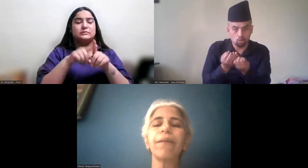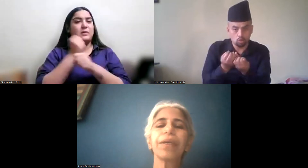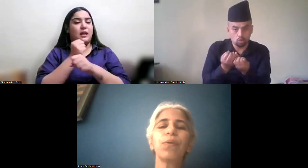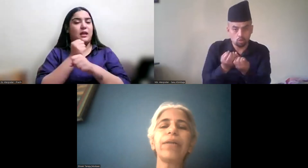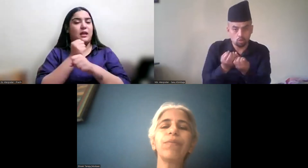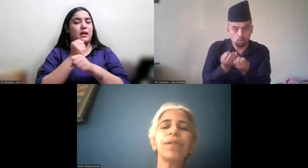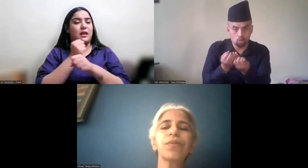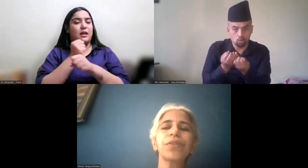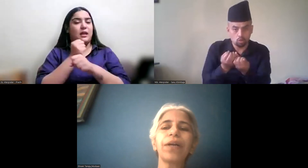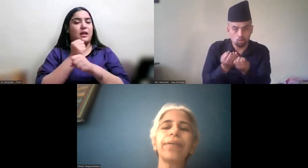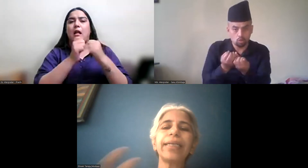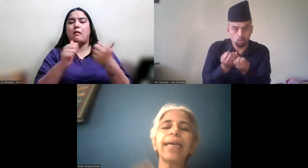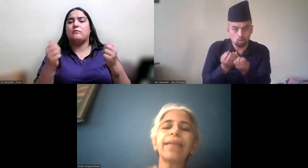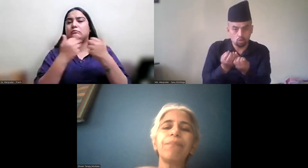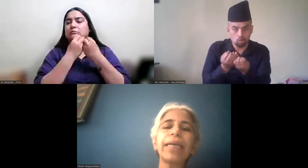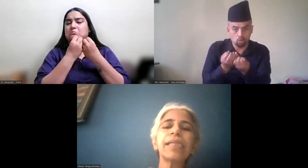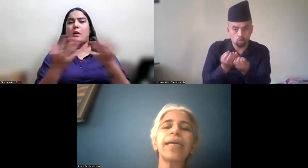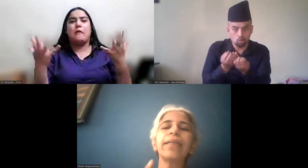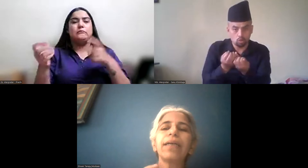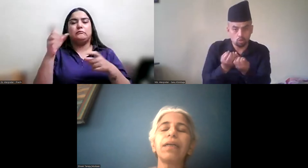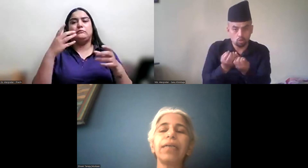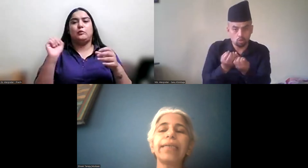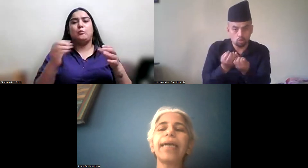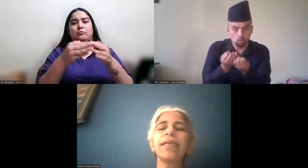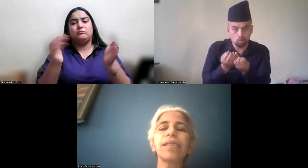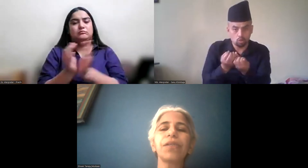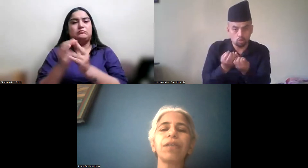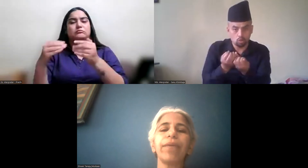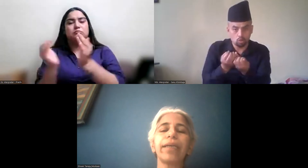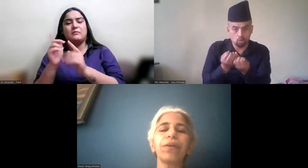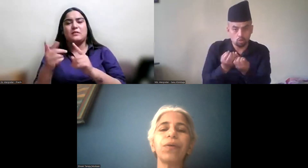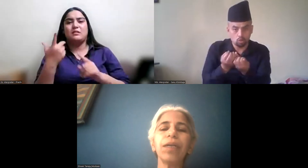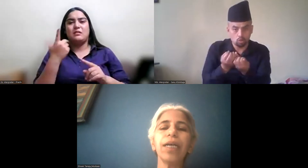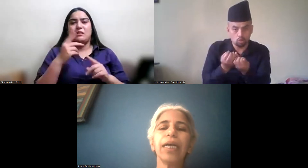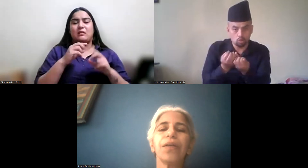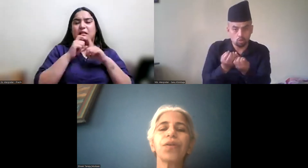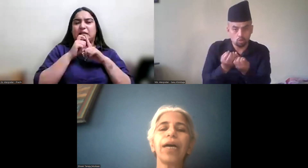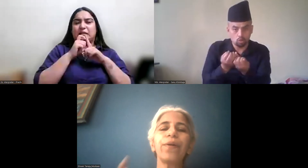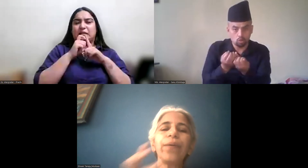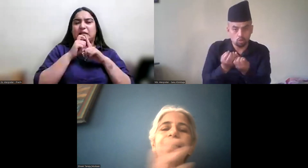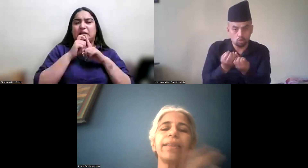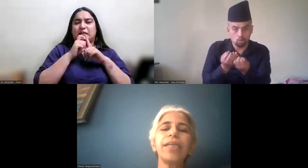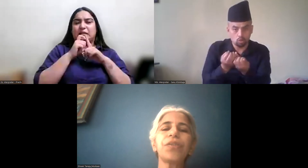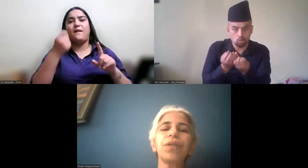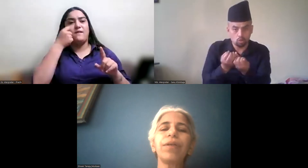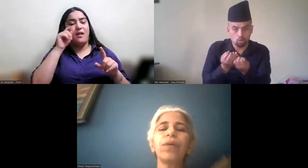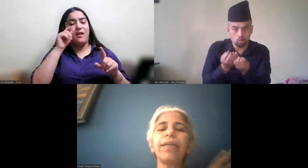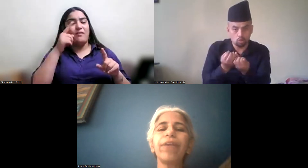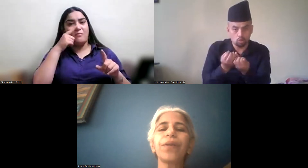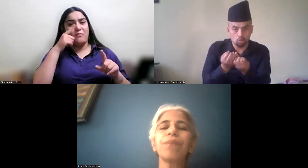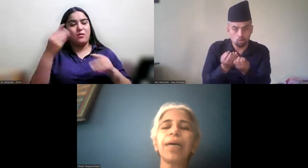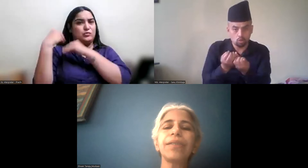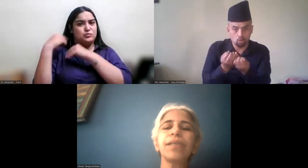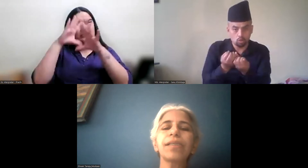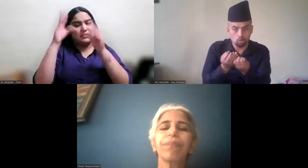are vulnerable. So it's not really that their parents are in the entire decision-making role. So how do we get these children who are living